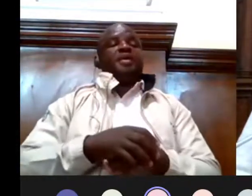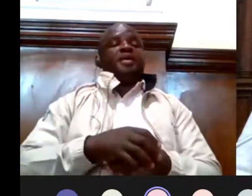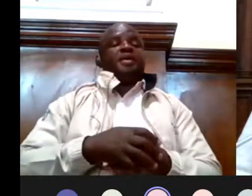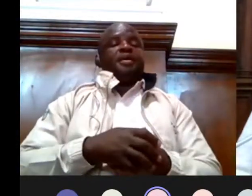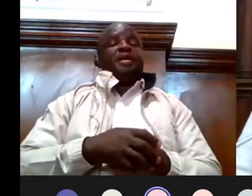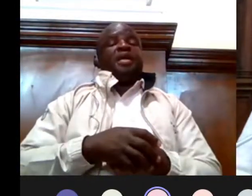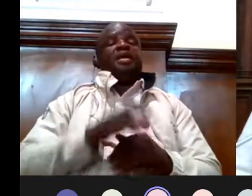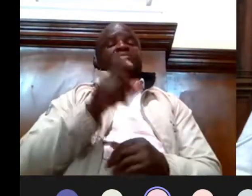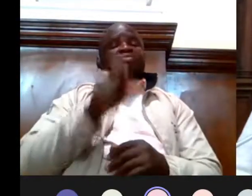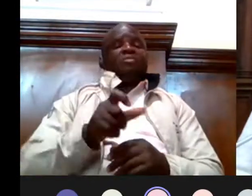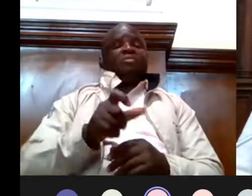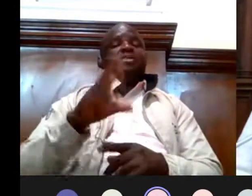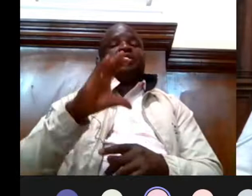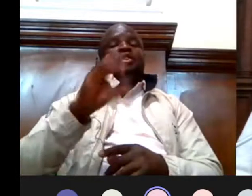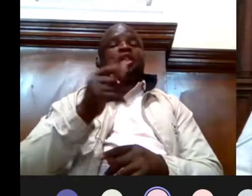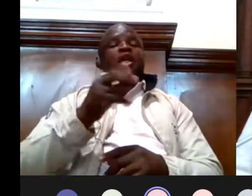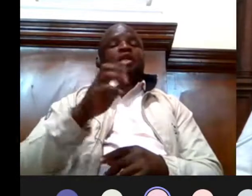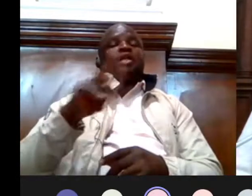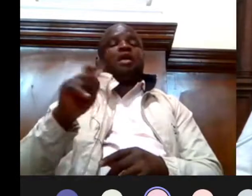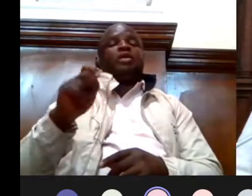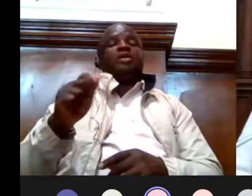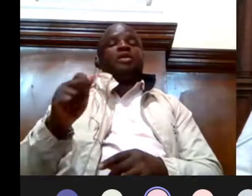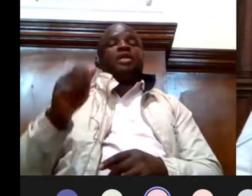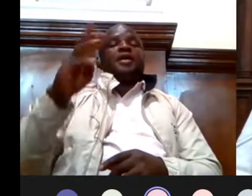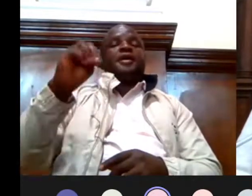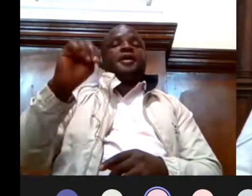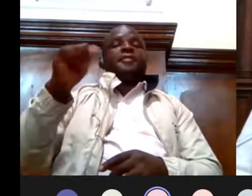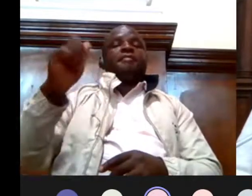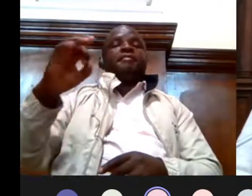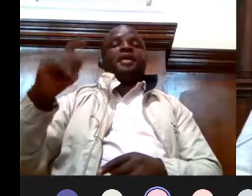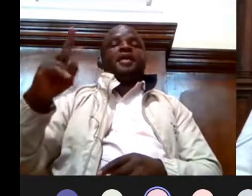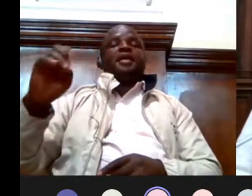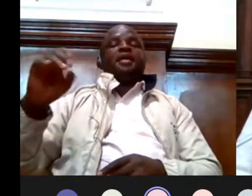a pioneer in one of the greatest of